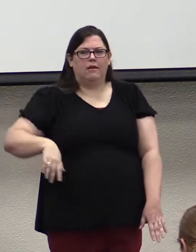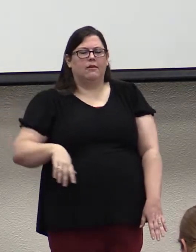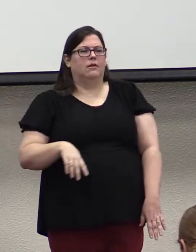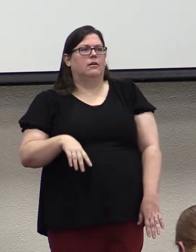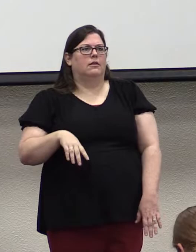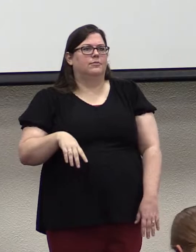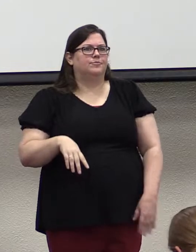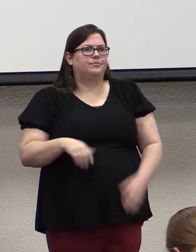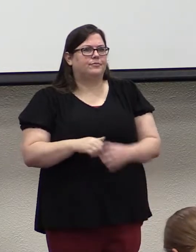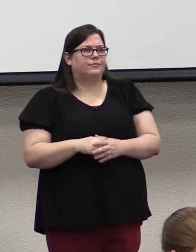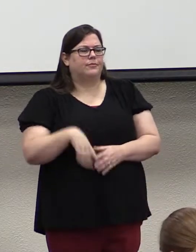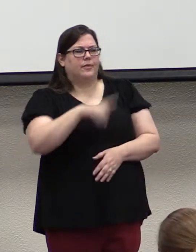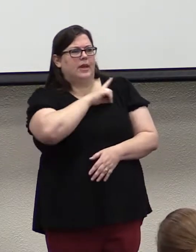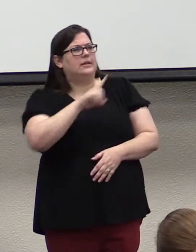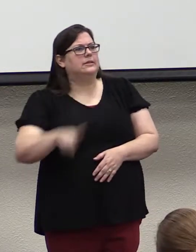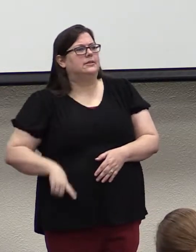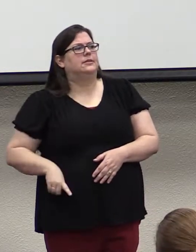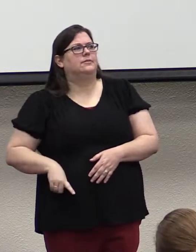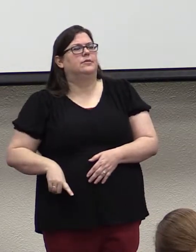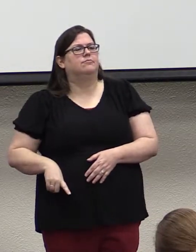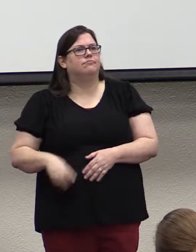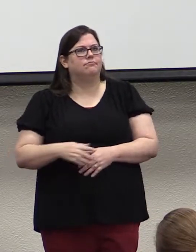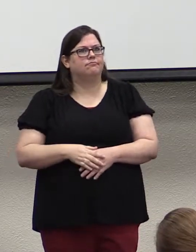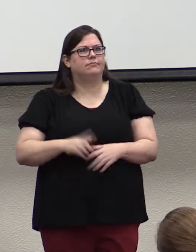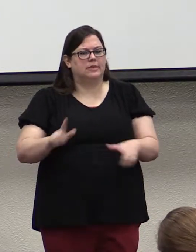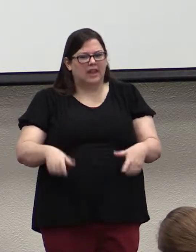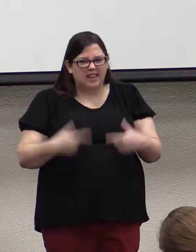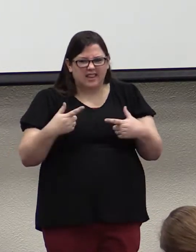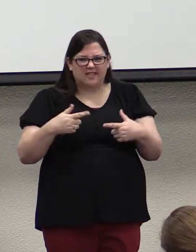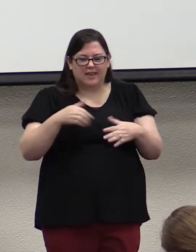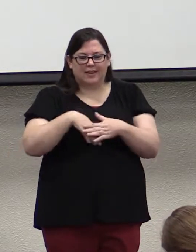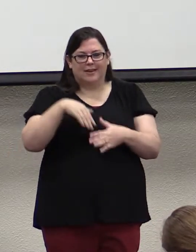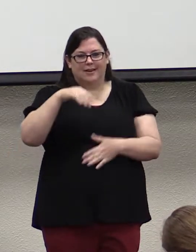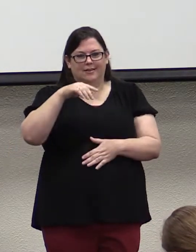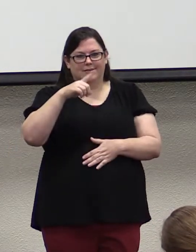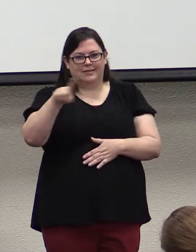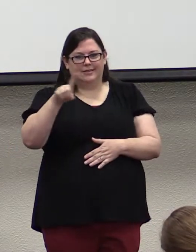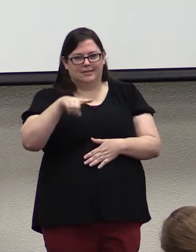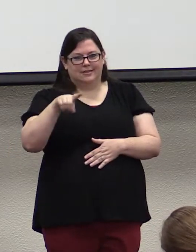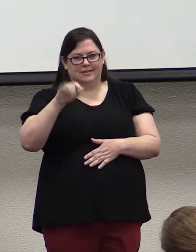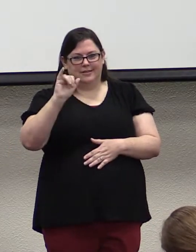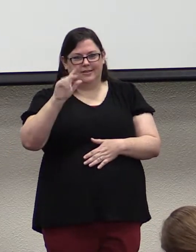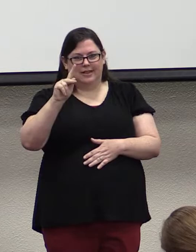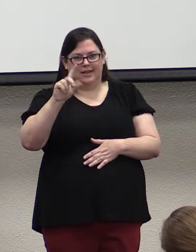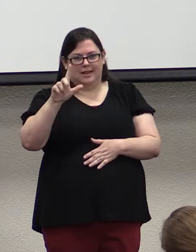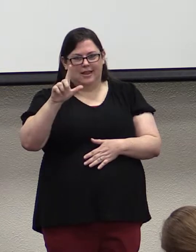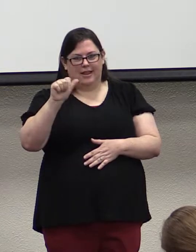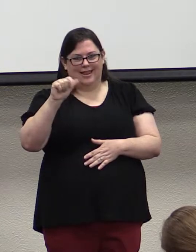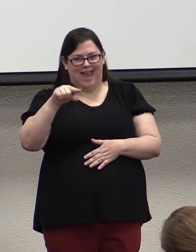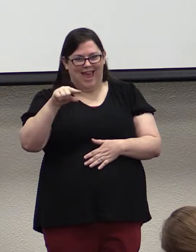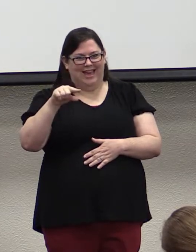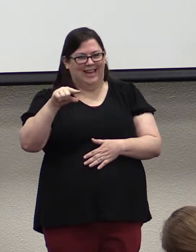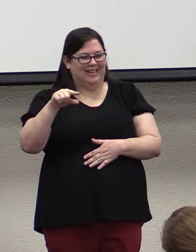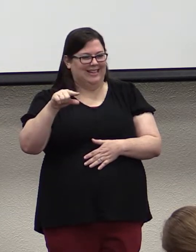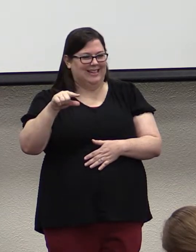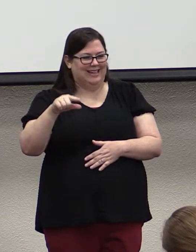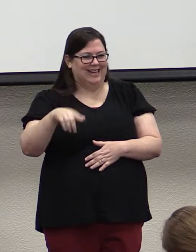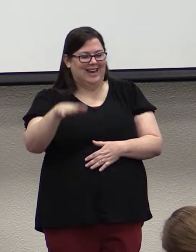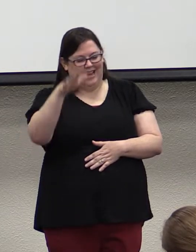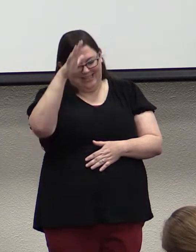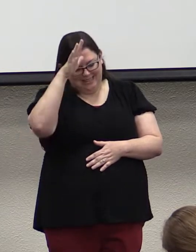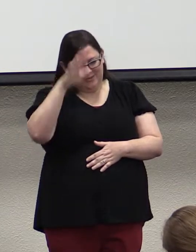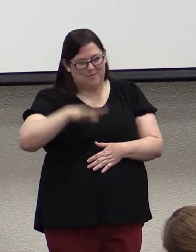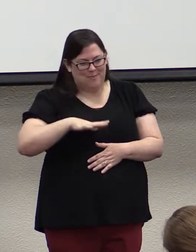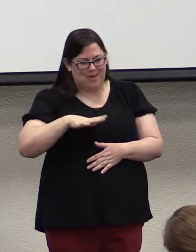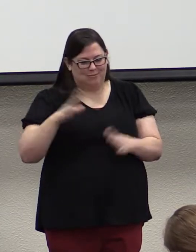and David is living in Ziklag. Him and his men are gathered together, and they're off